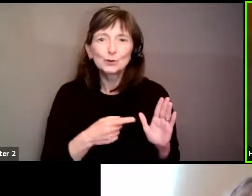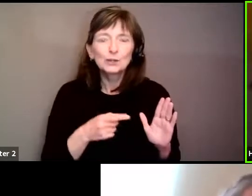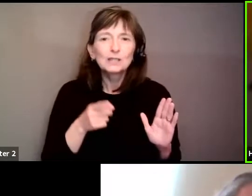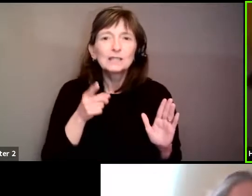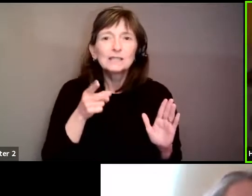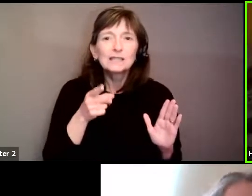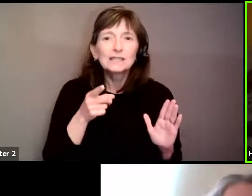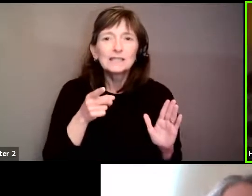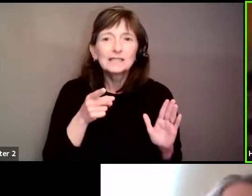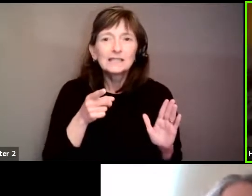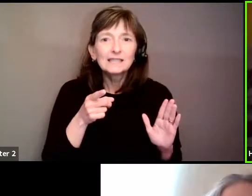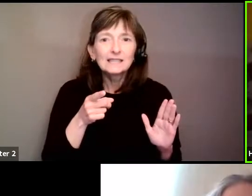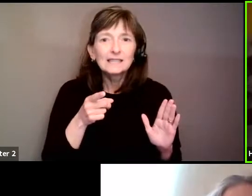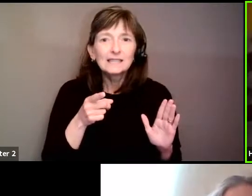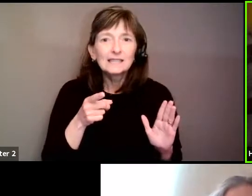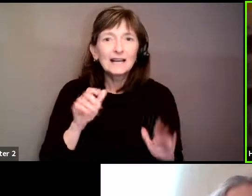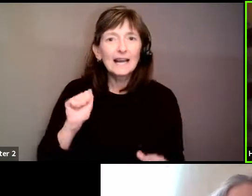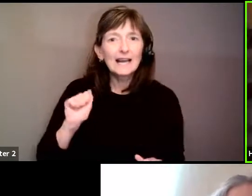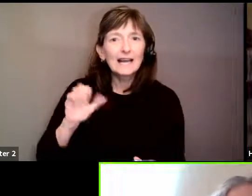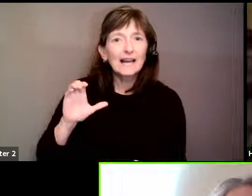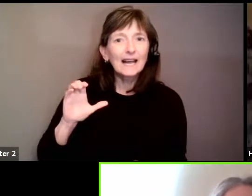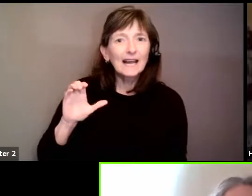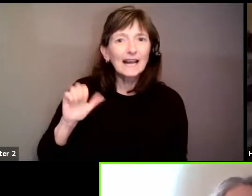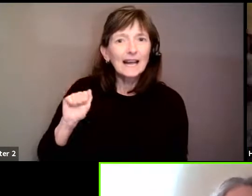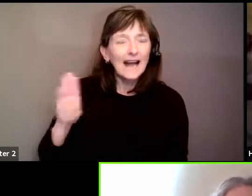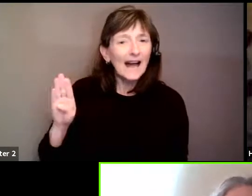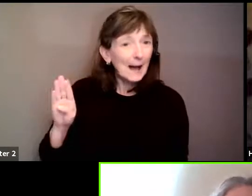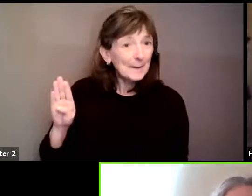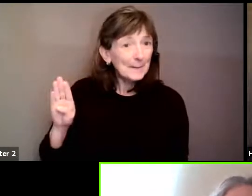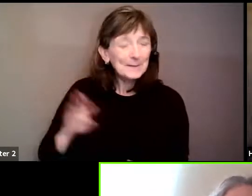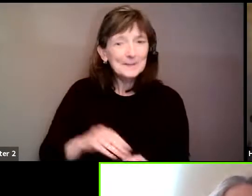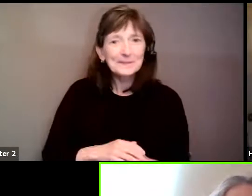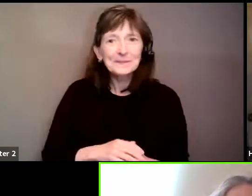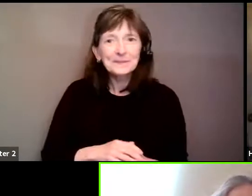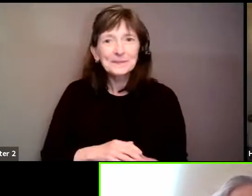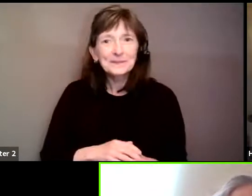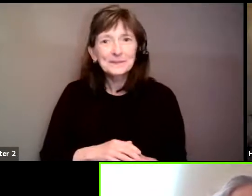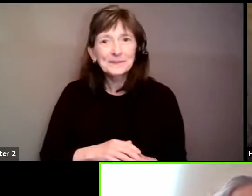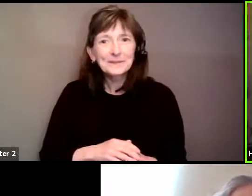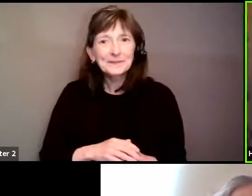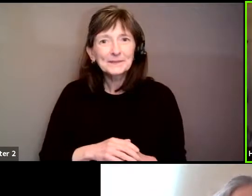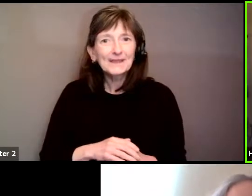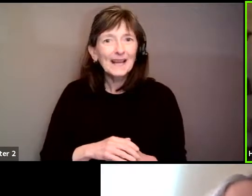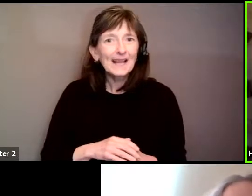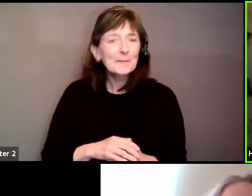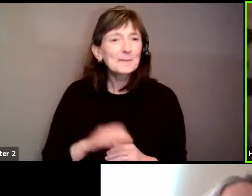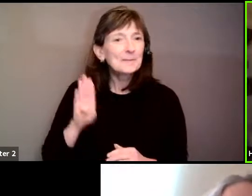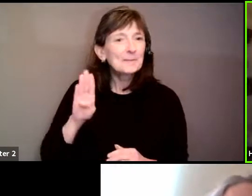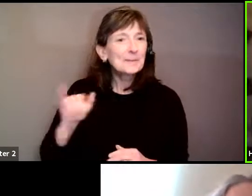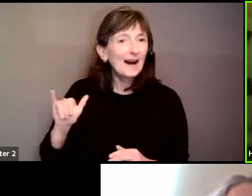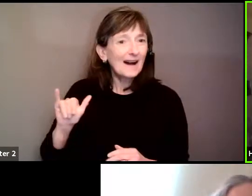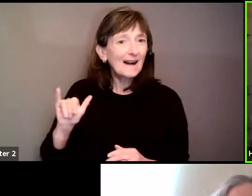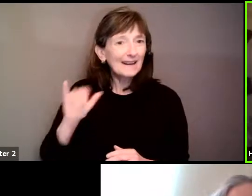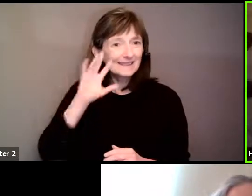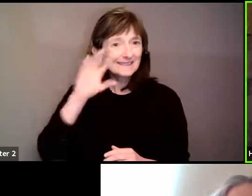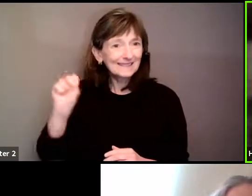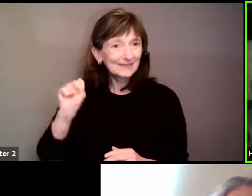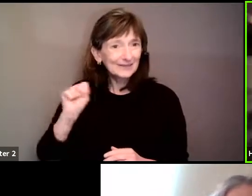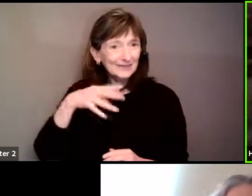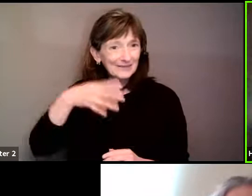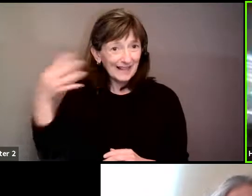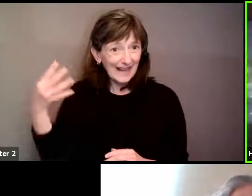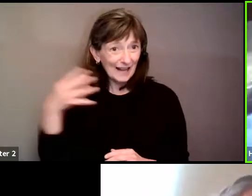up here says ACAB. Oh, amazing. In the bisexual flag colors